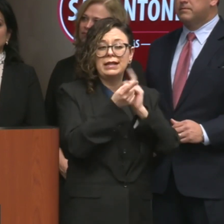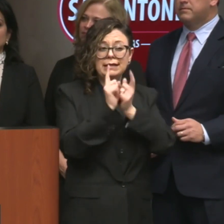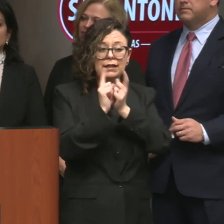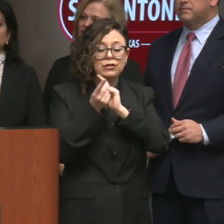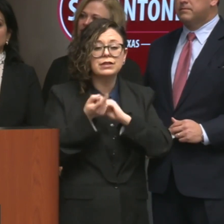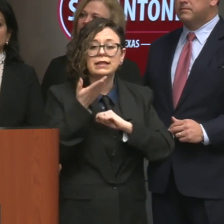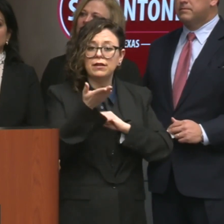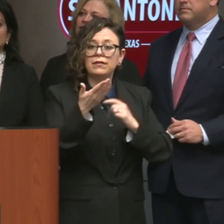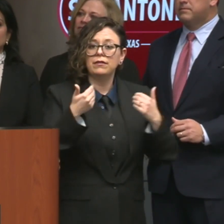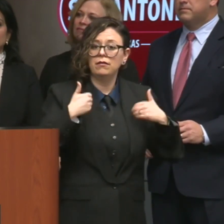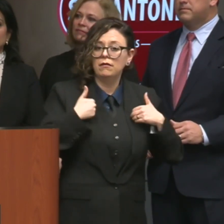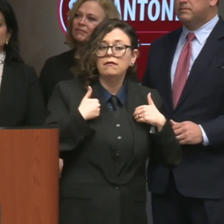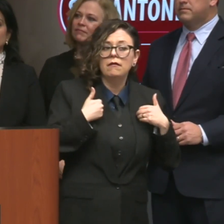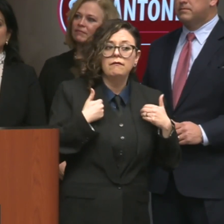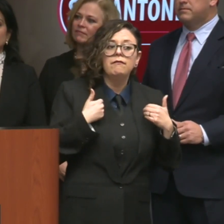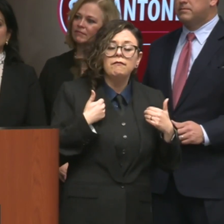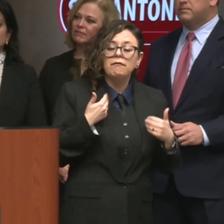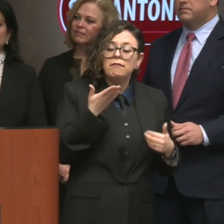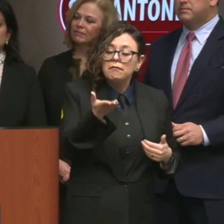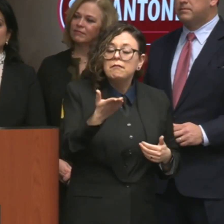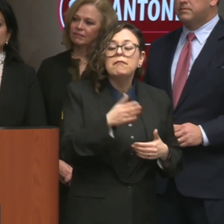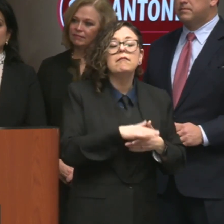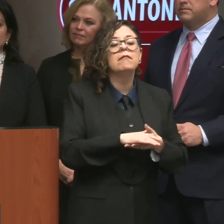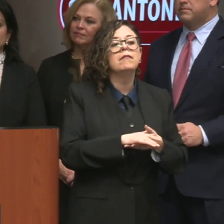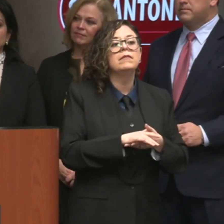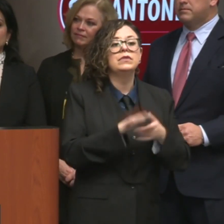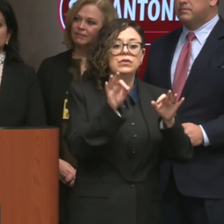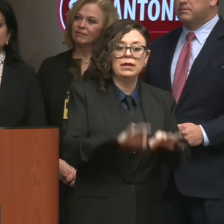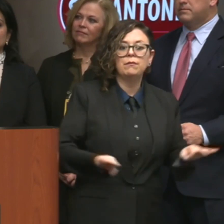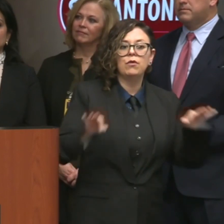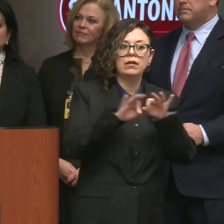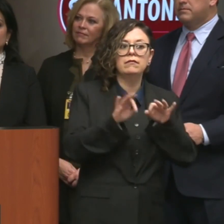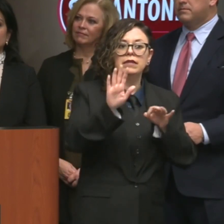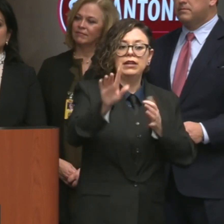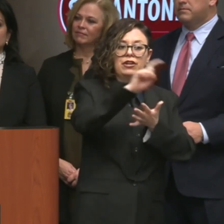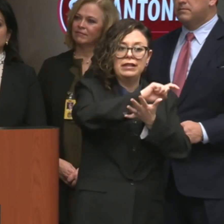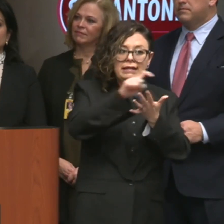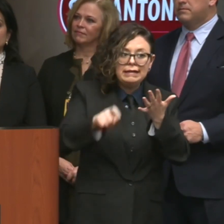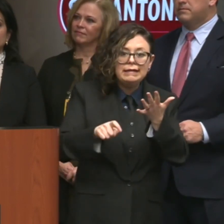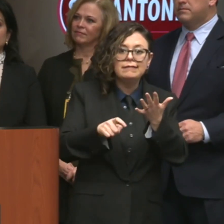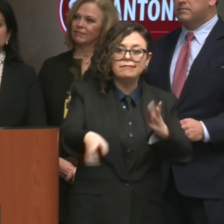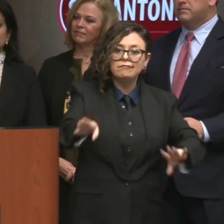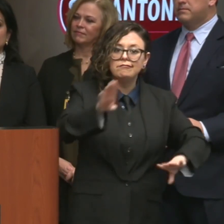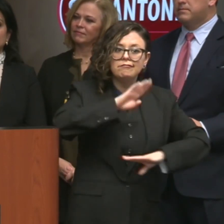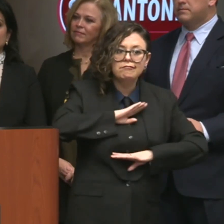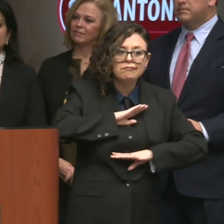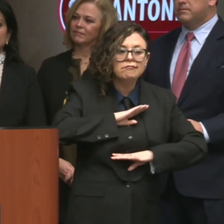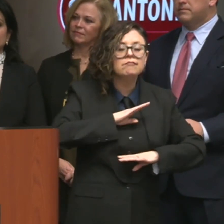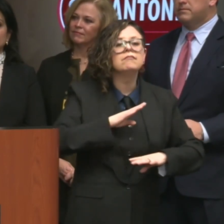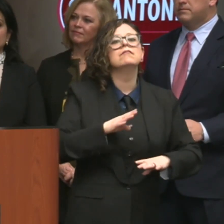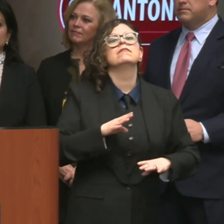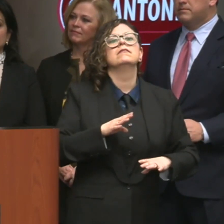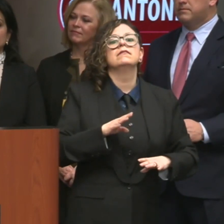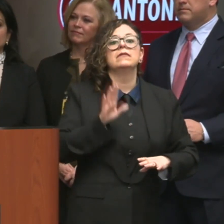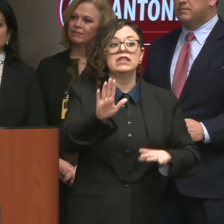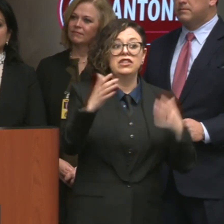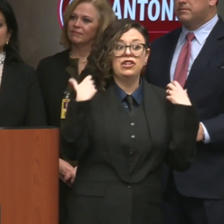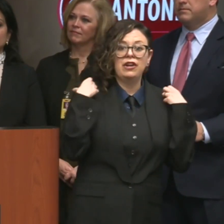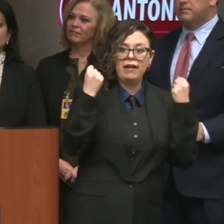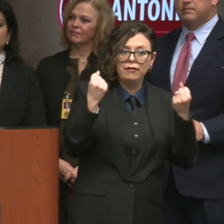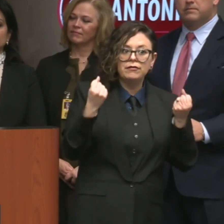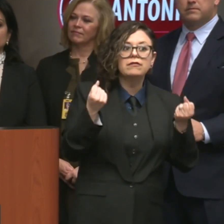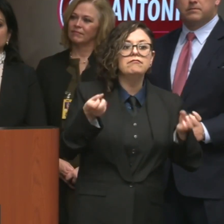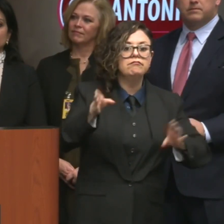them carefully. The important thing is to make sure that their needs are being met, they're comfortable, that their health care is there